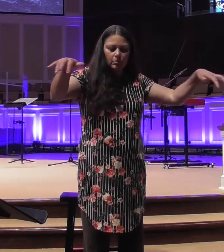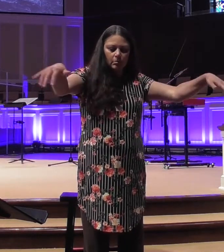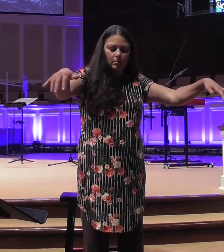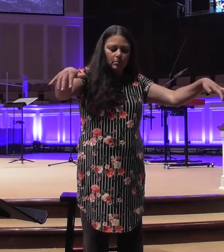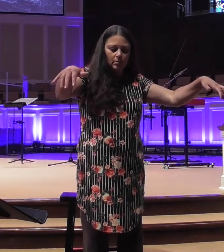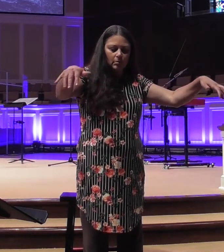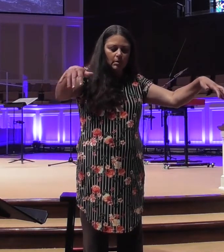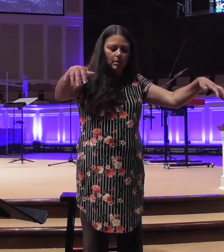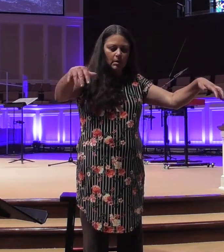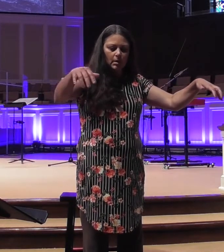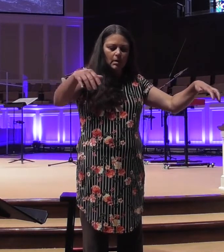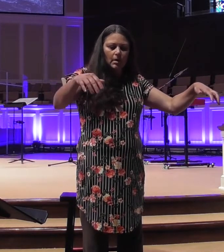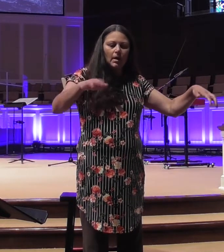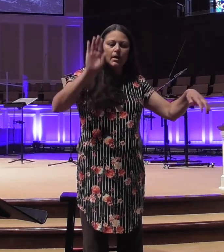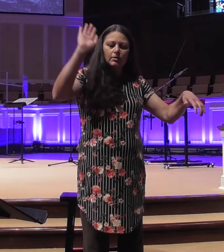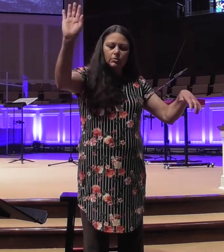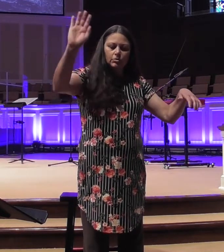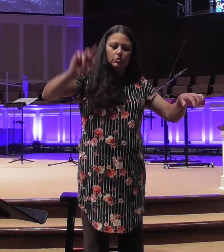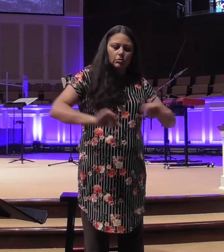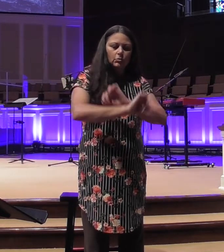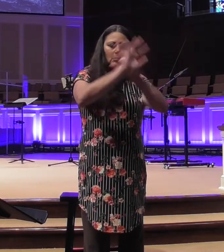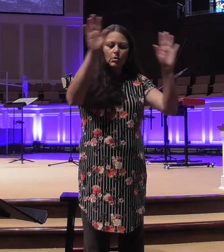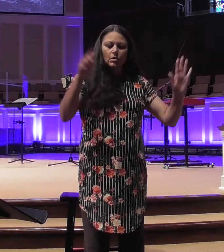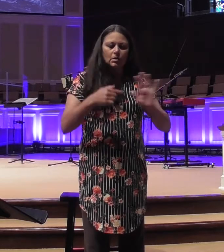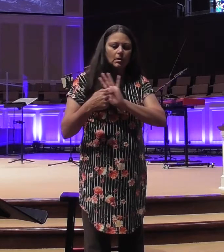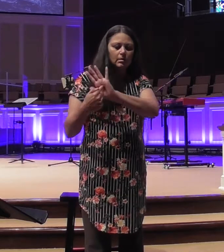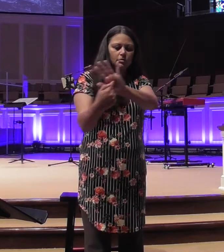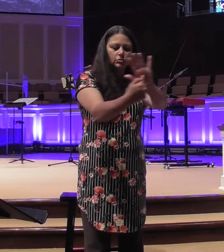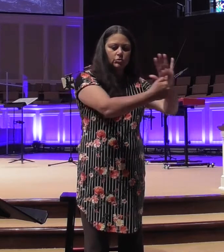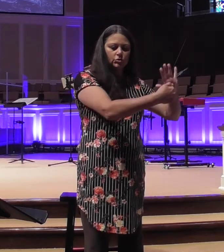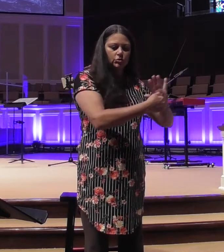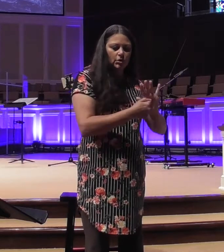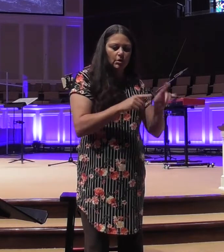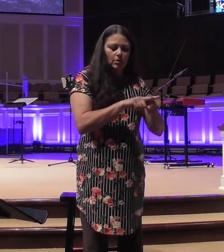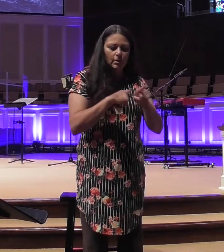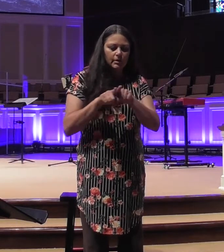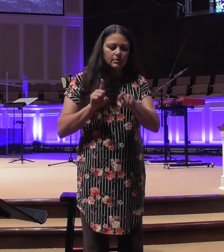As we serve you and serve one another